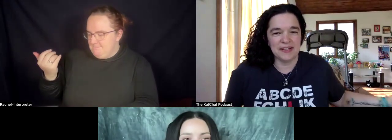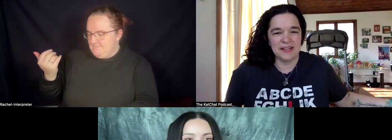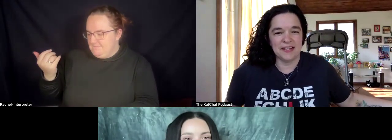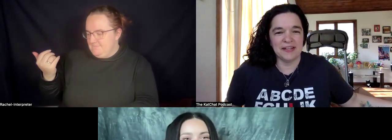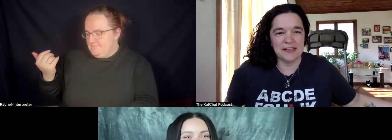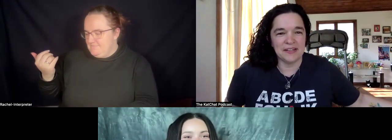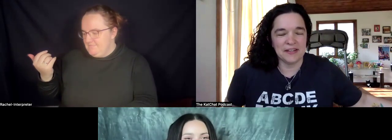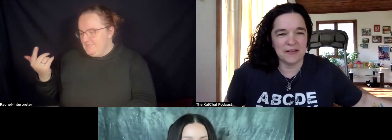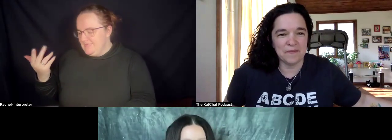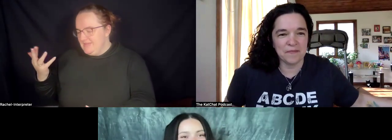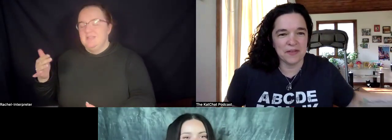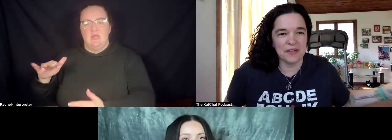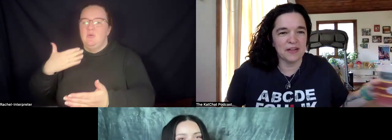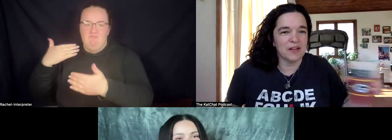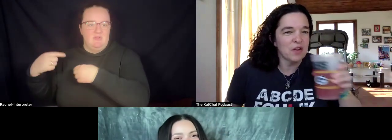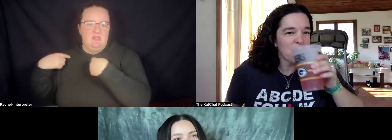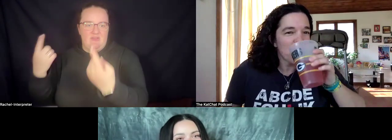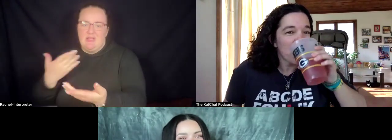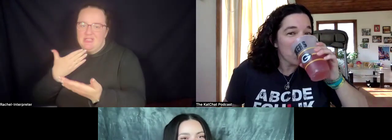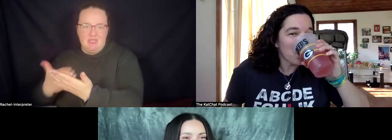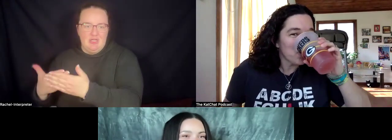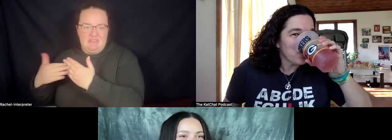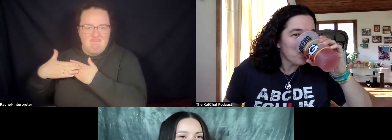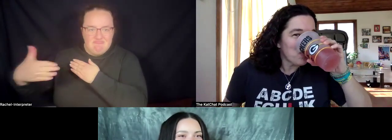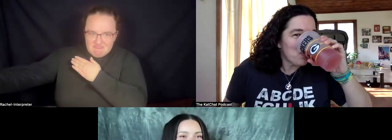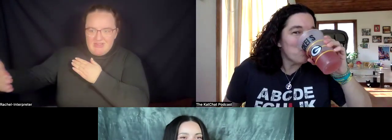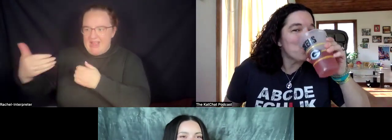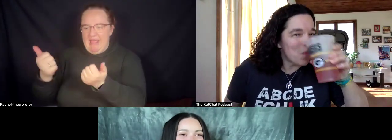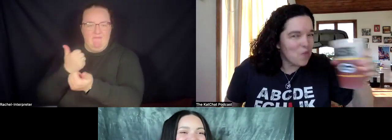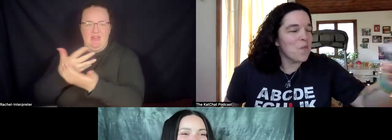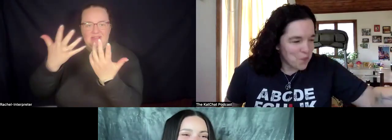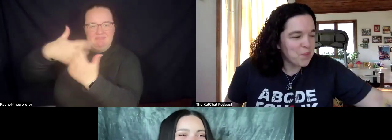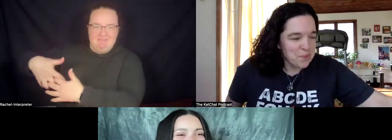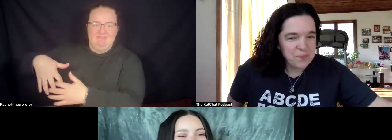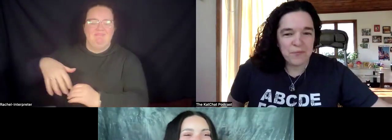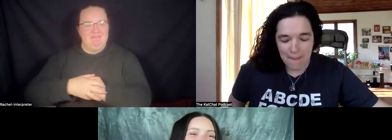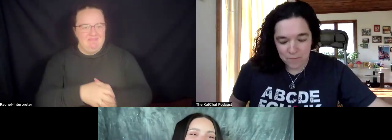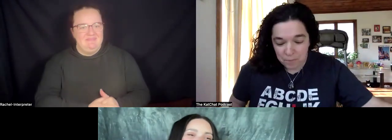Unsteadies the boat on that front. I think you've got everything working for you.